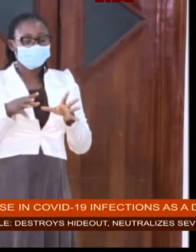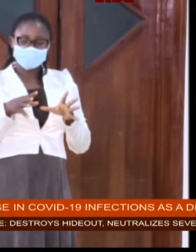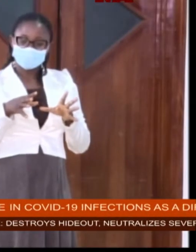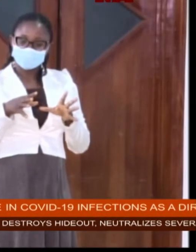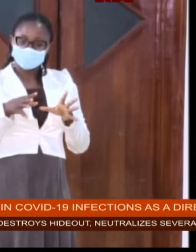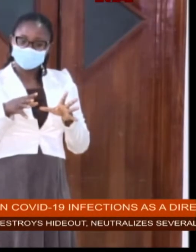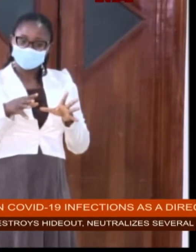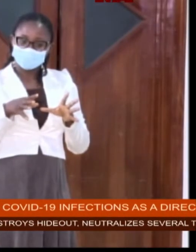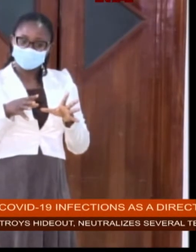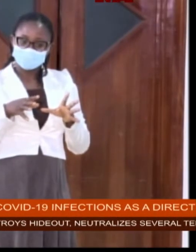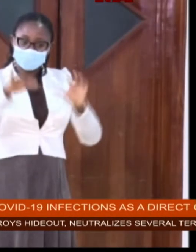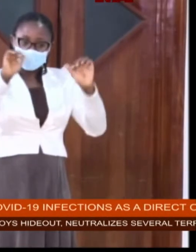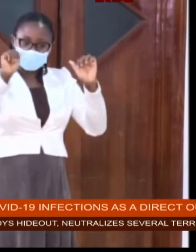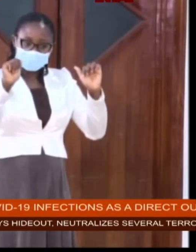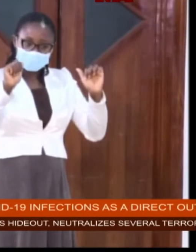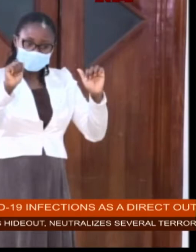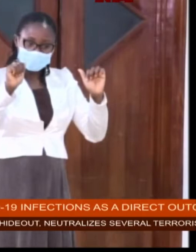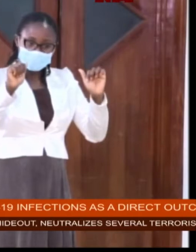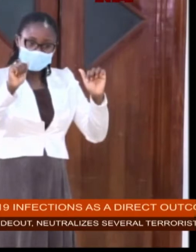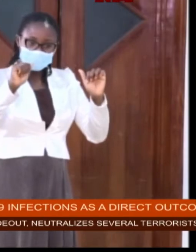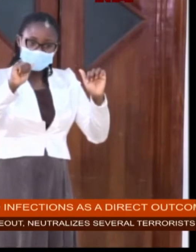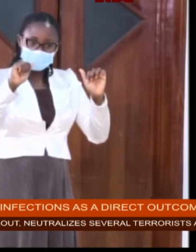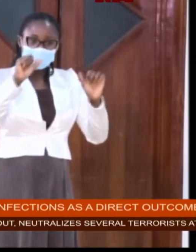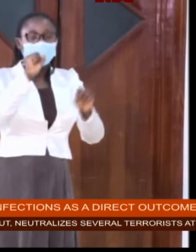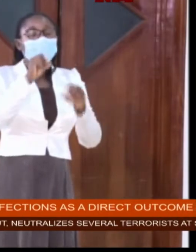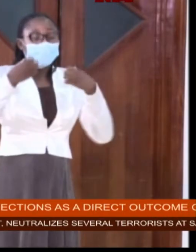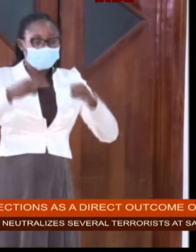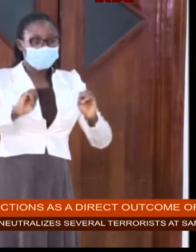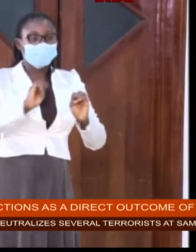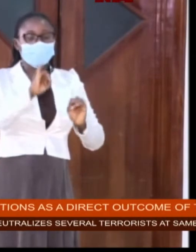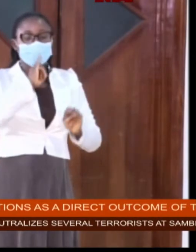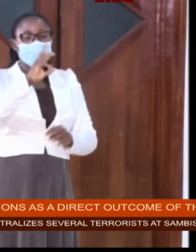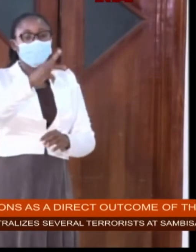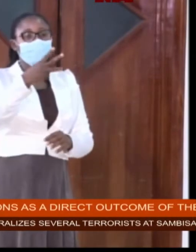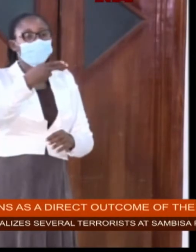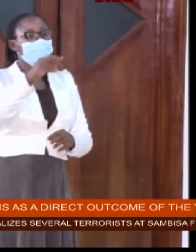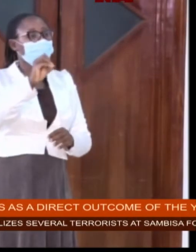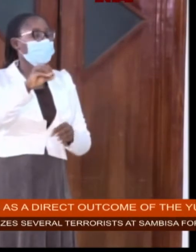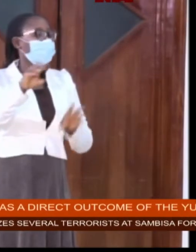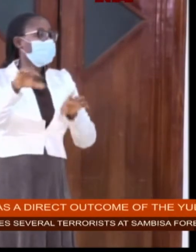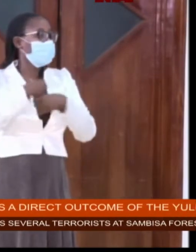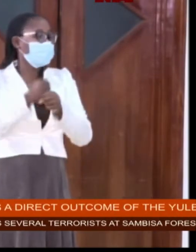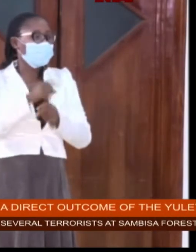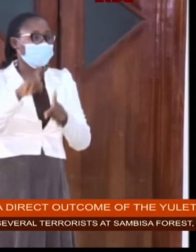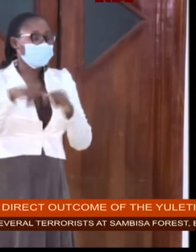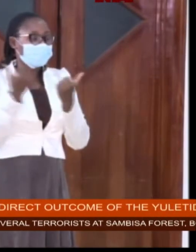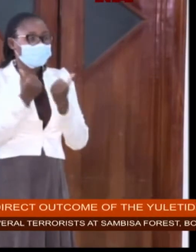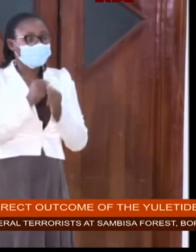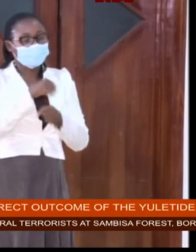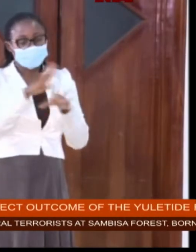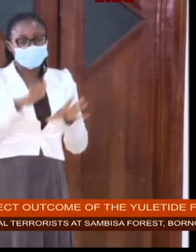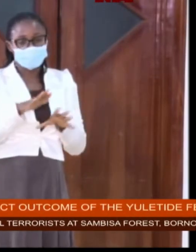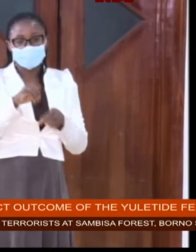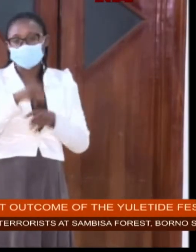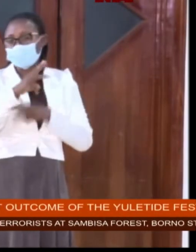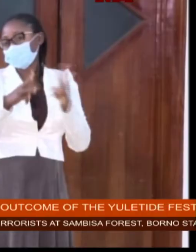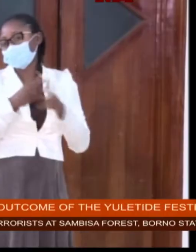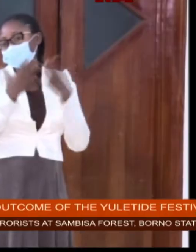counterproductive towards the effort WHO is making in fighting COVID-19 across the world? Thank you.